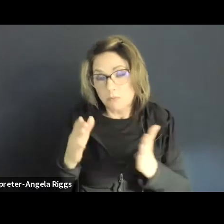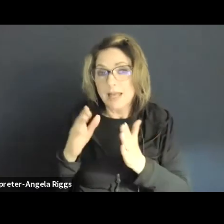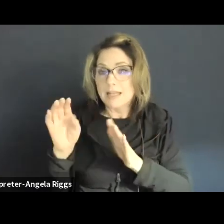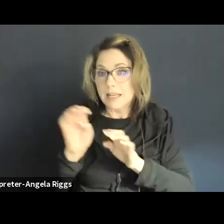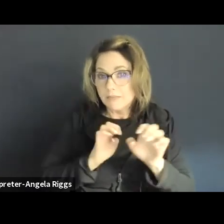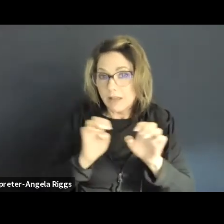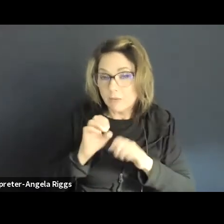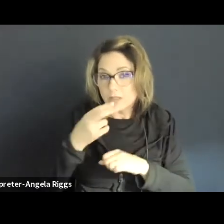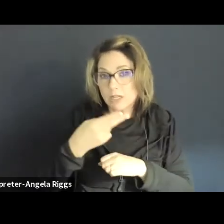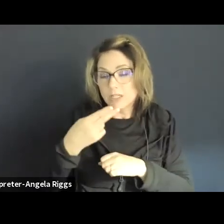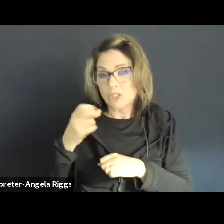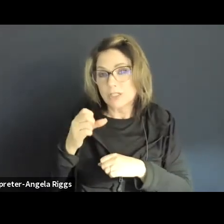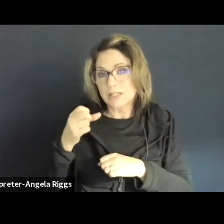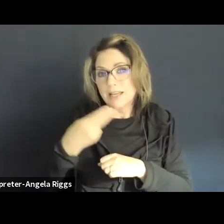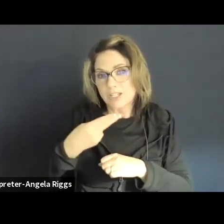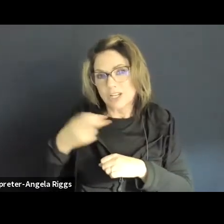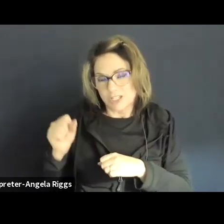at HHS, all involved.